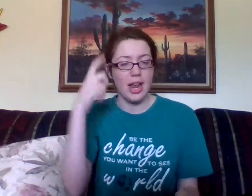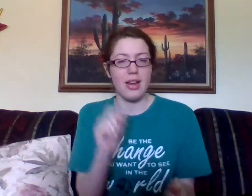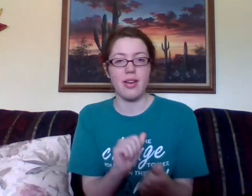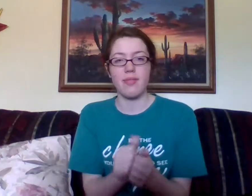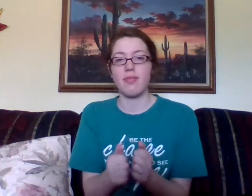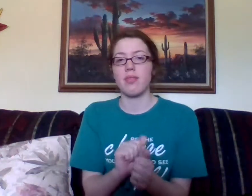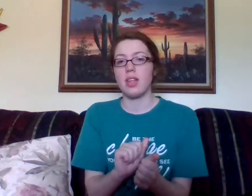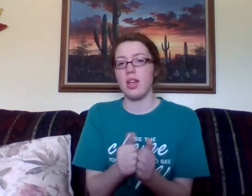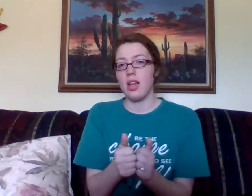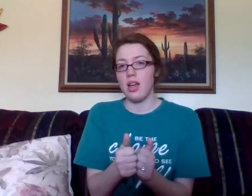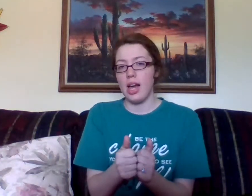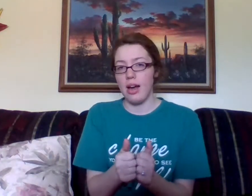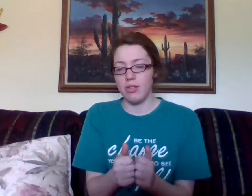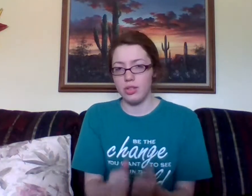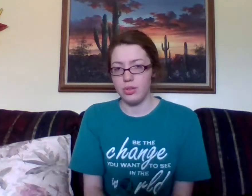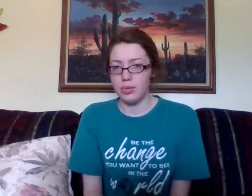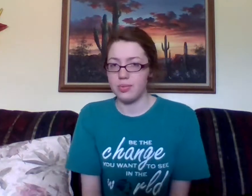understand how to